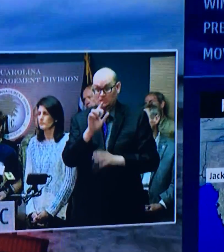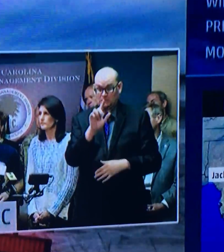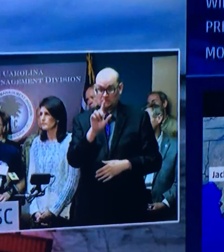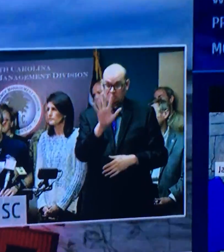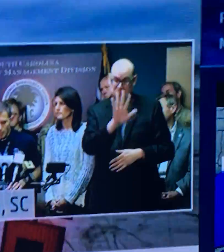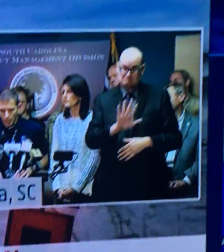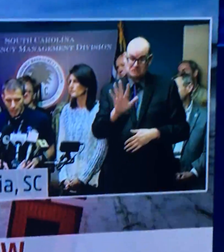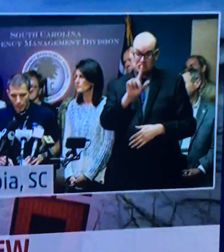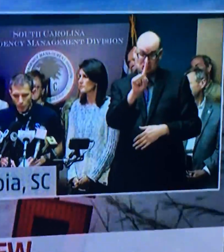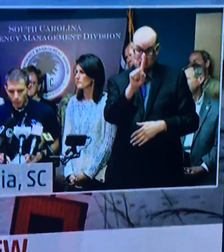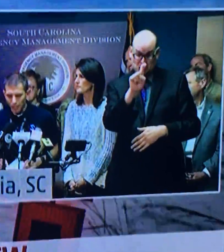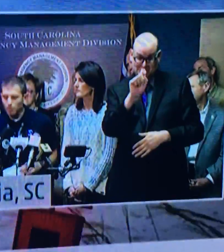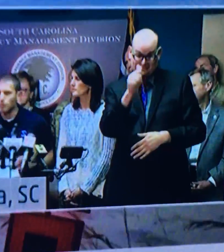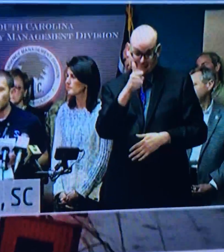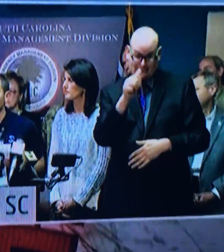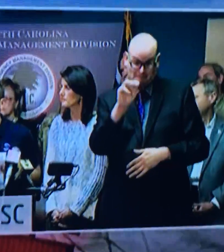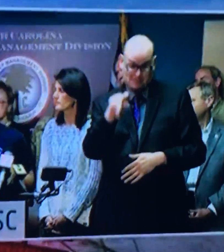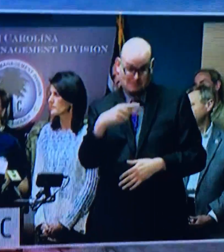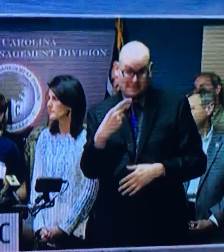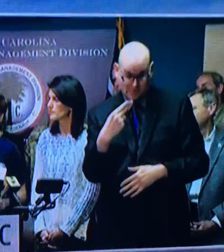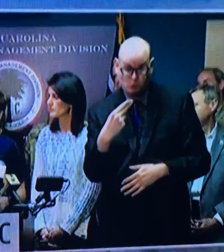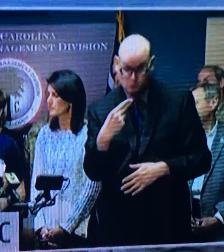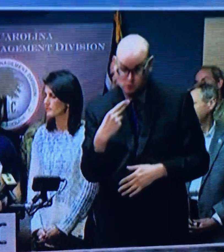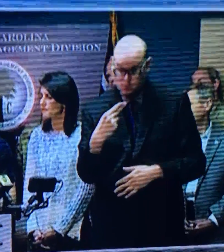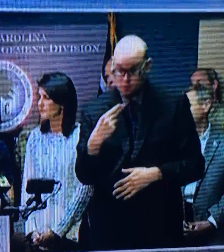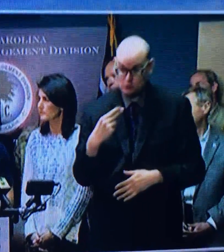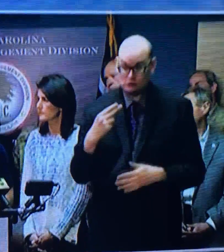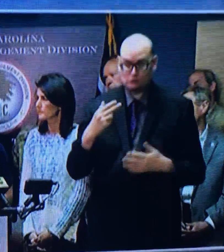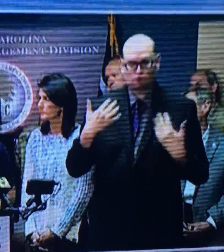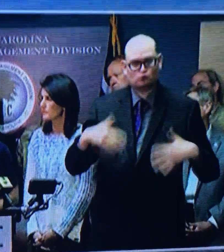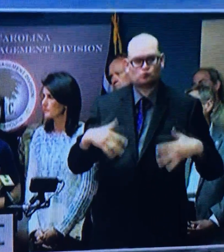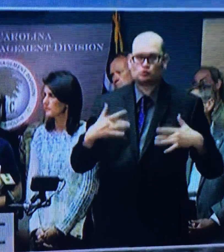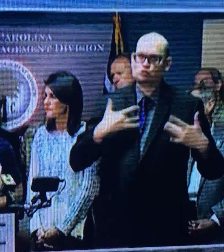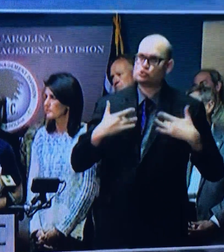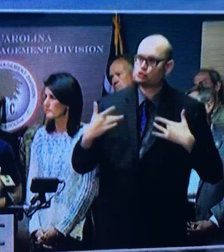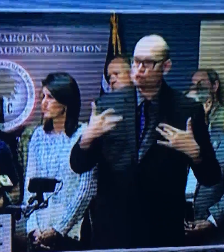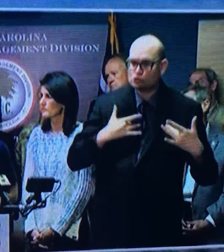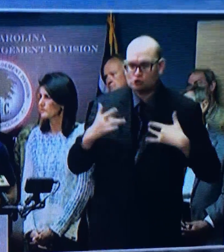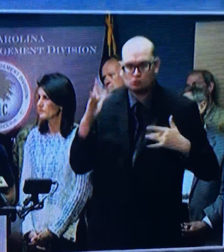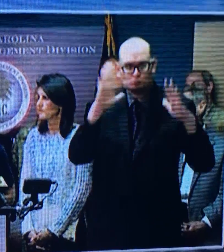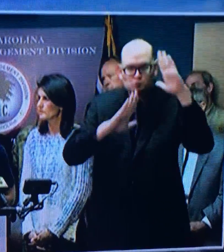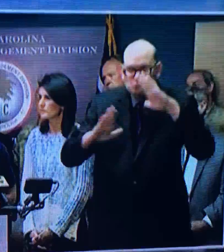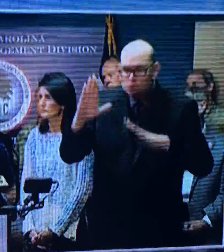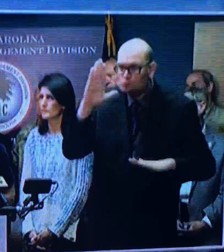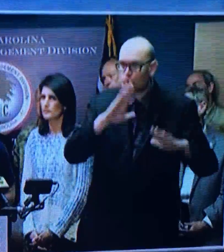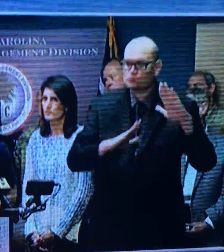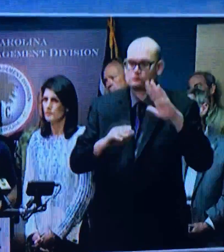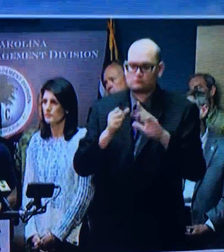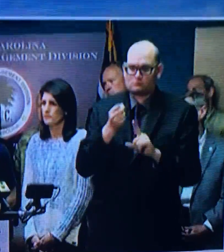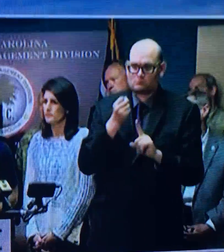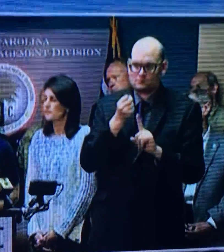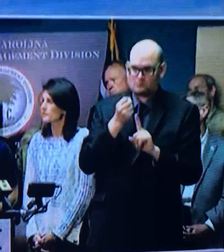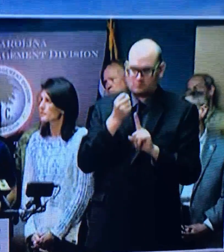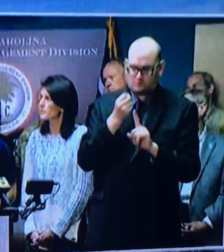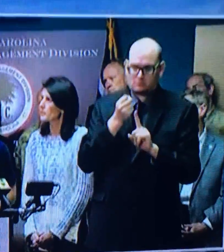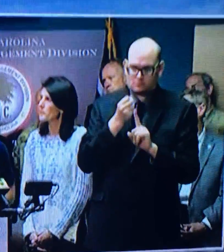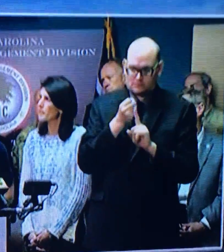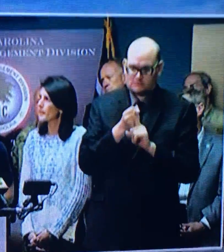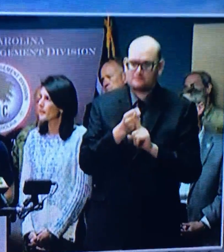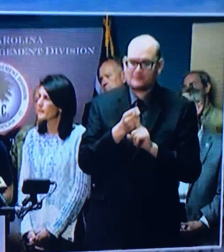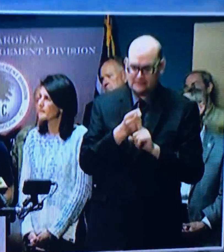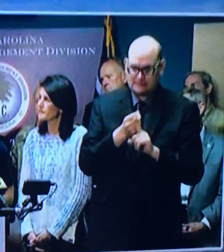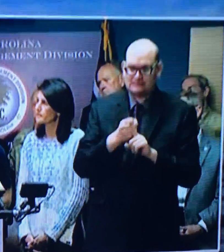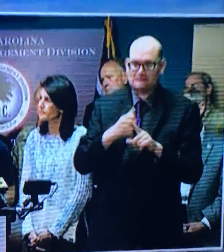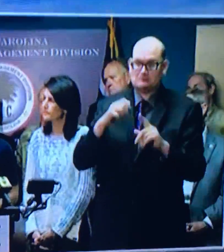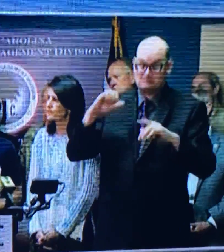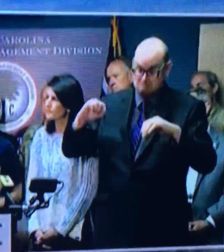hour. Our greatest concern right now, in terms of impacts, is the potential for storm surge. Right now, we're looking